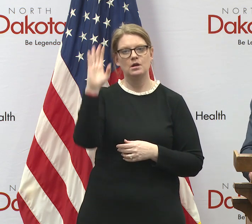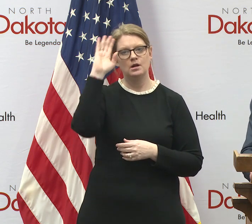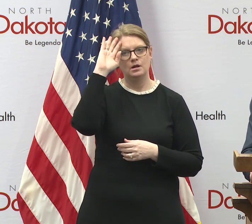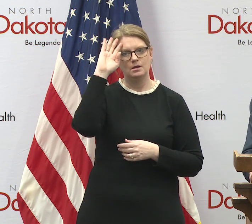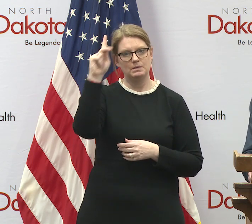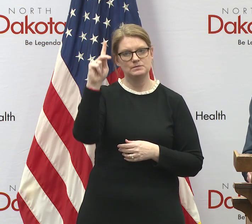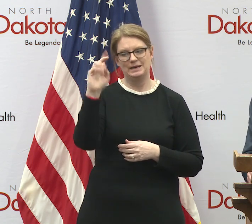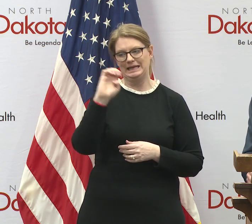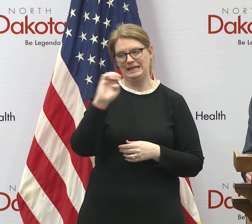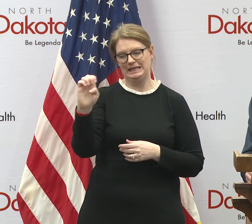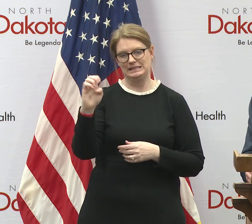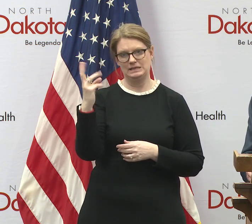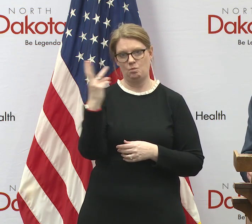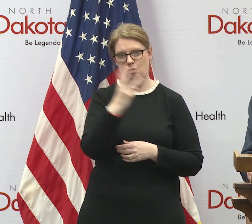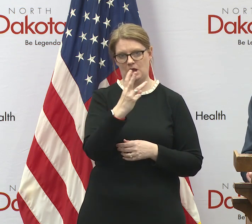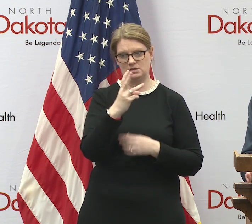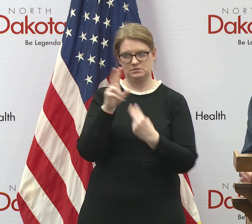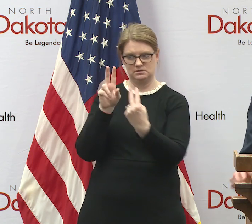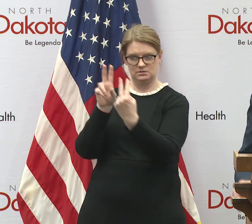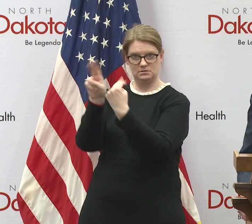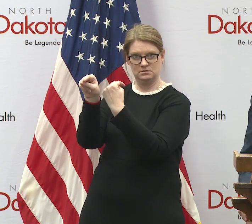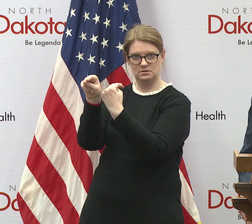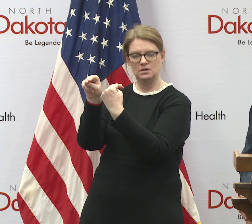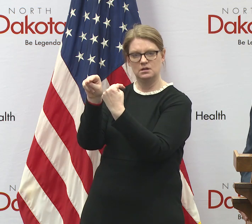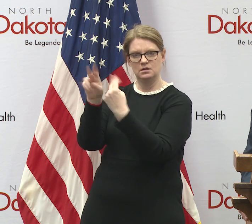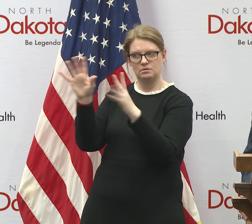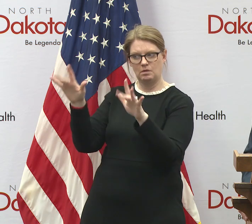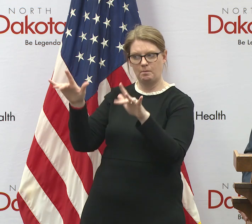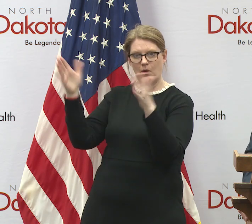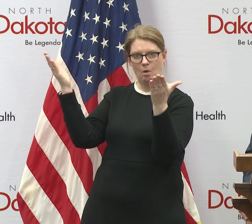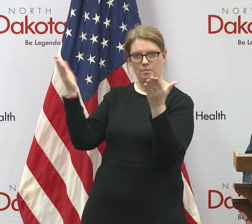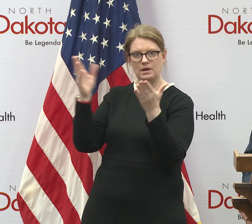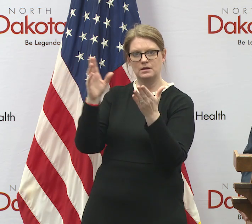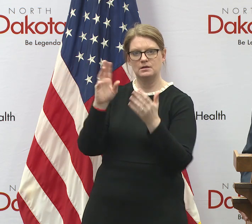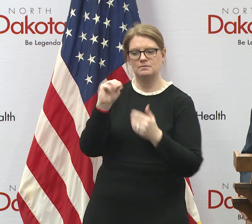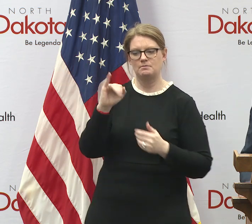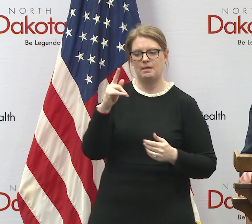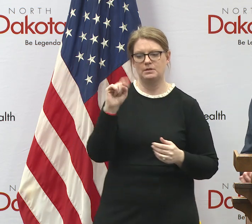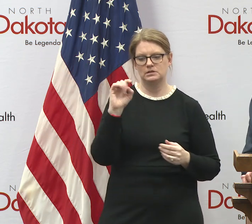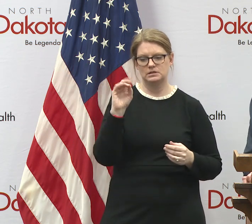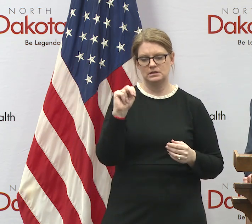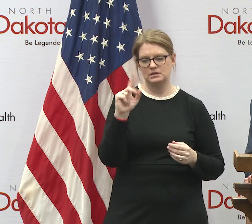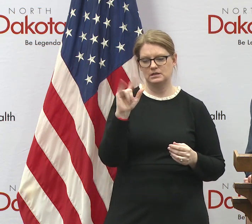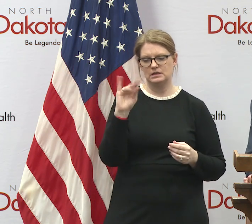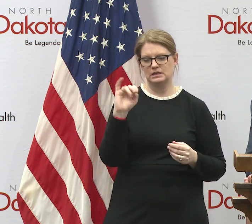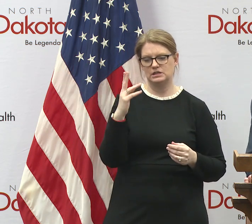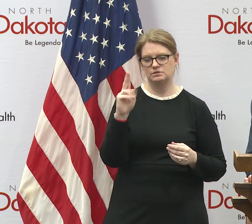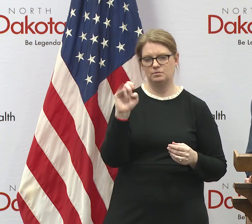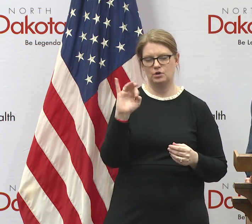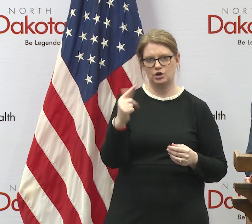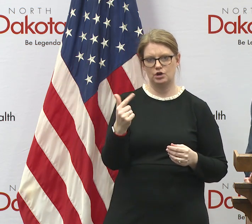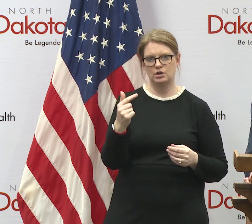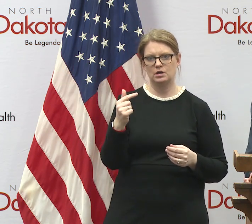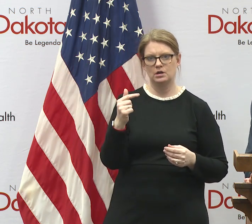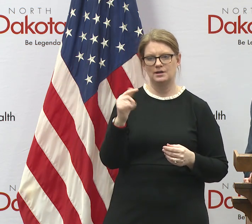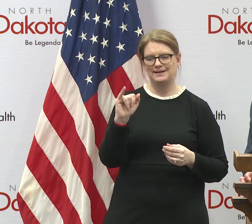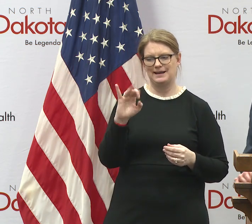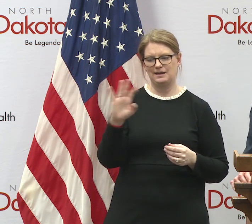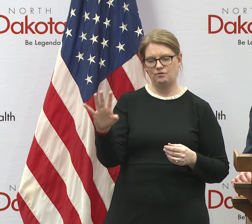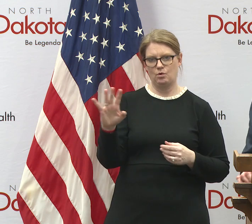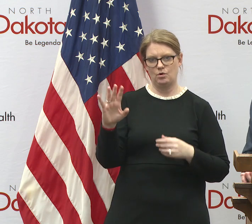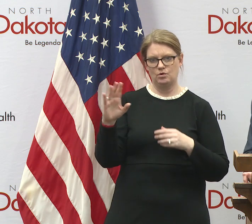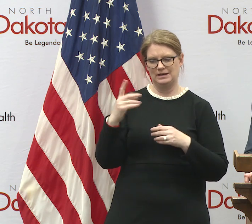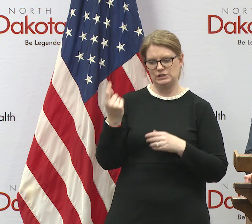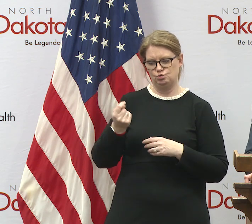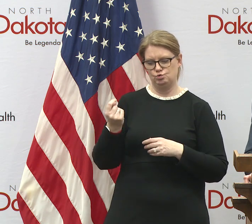Bismarck eastbound and westbound are going to be open. On Monday, Mapleton, Lynchburg, and New Salem, westbound and eastbound on I-94.